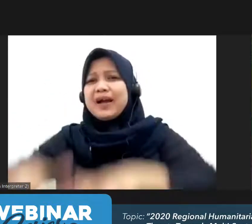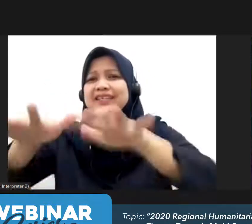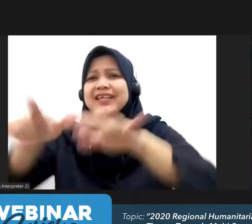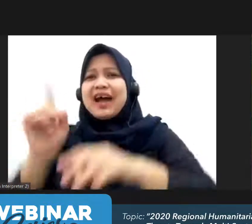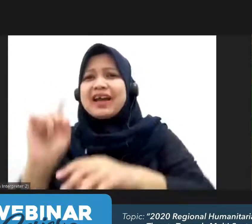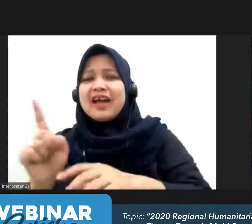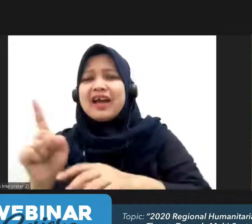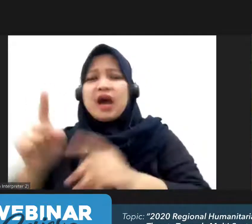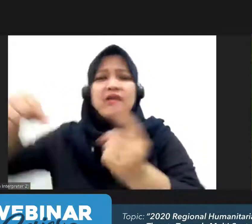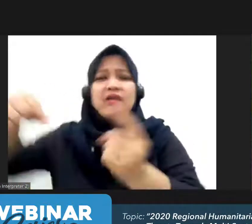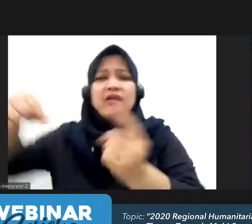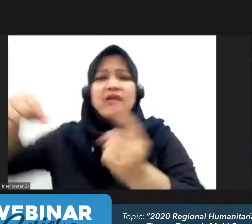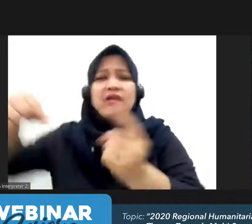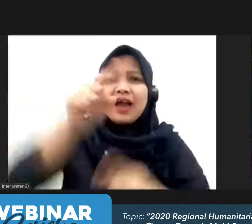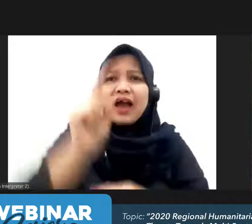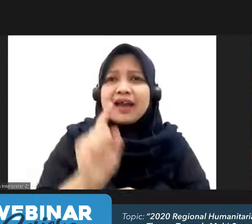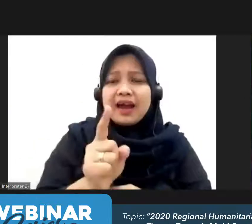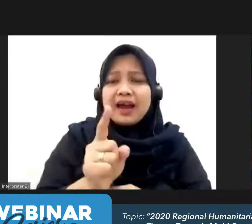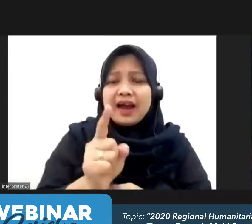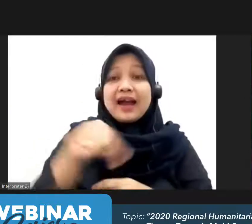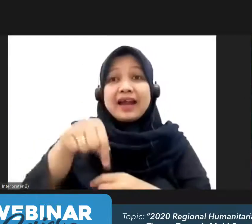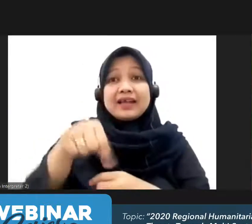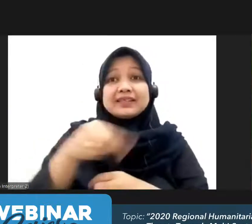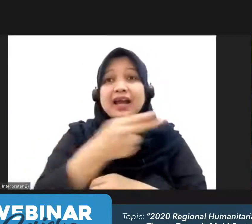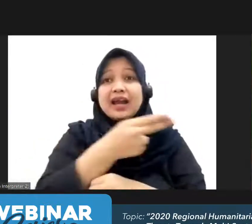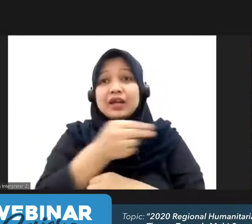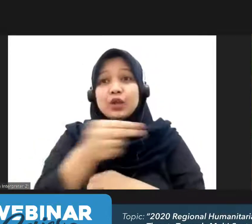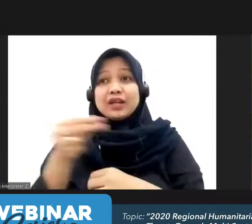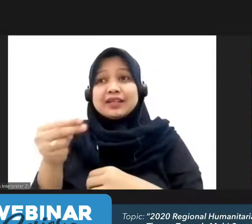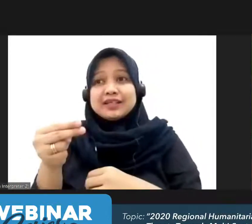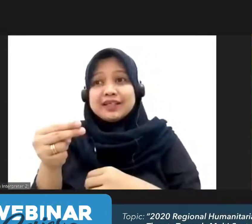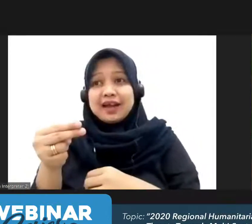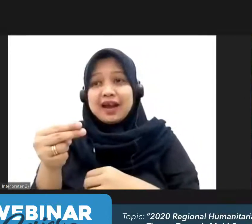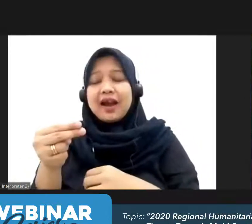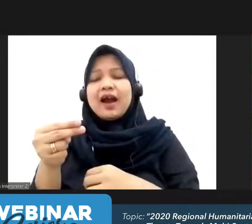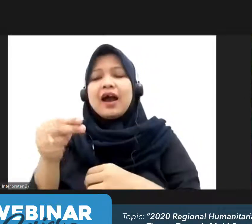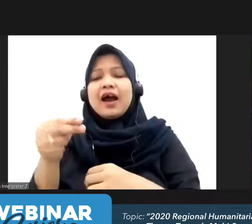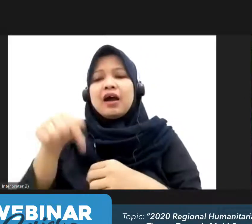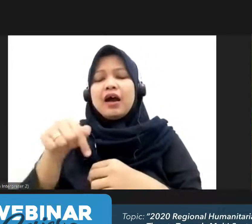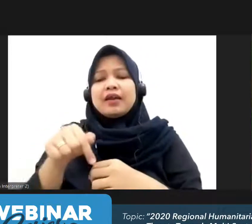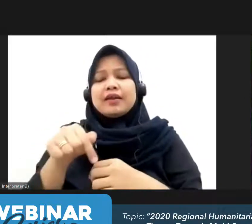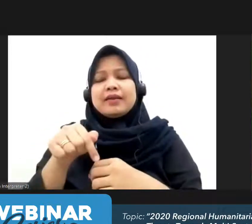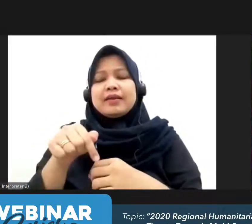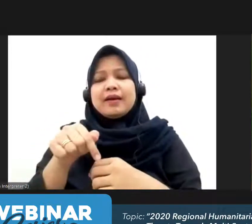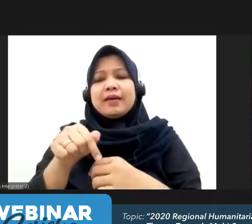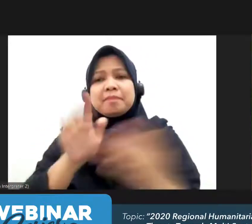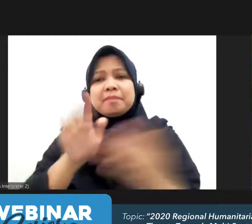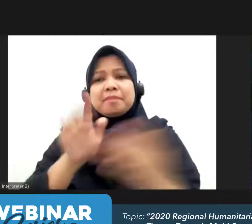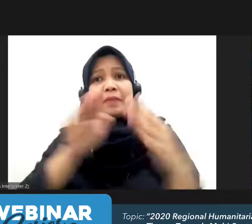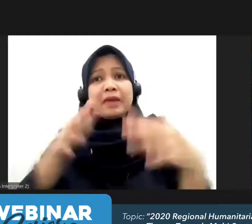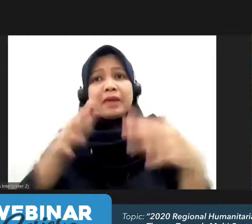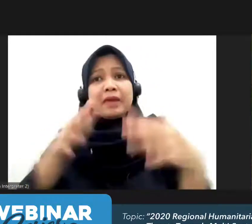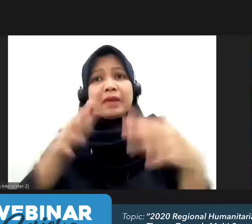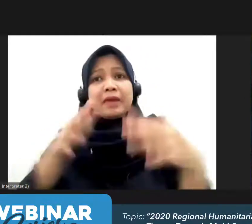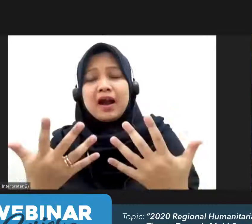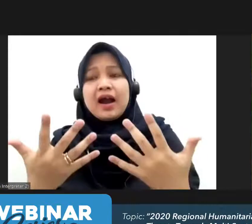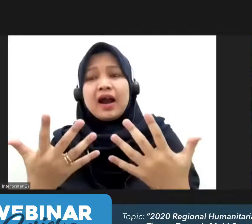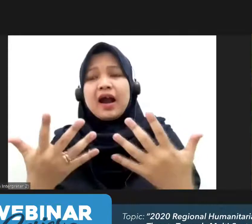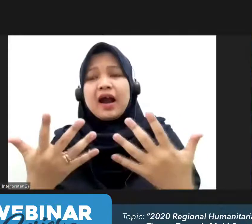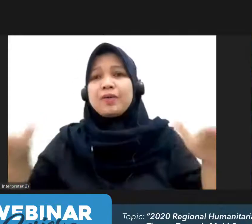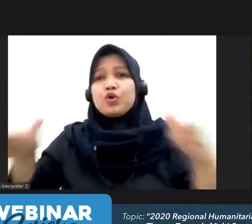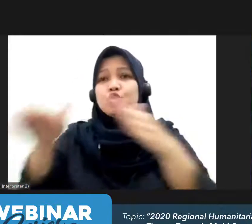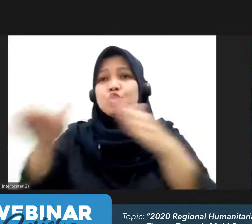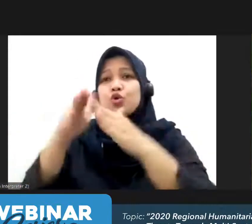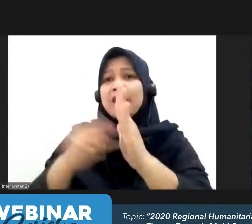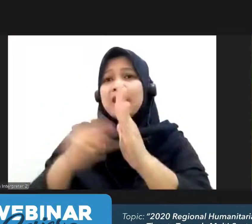ASEAN countries. In Indonesia, we are facing the threat of eruption of Mount Merapi,